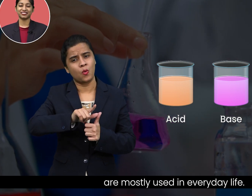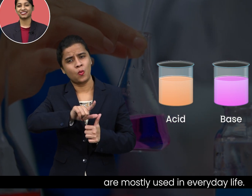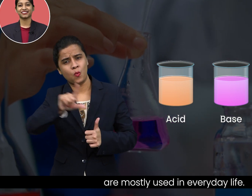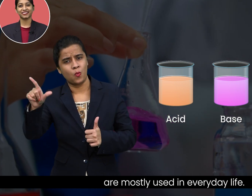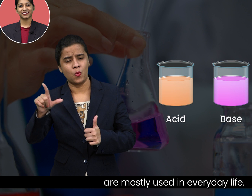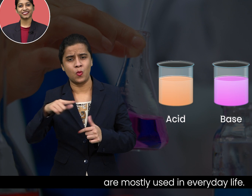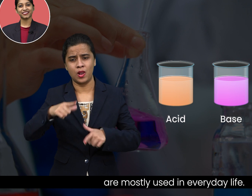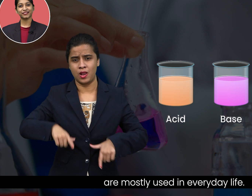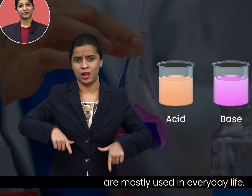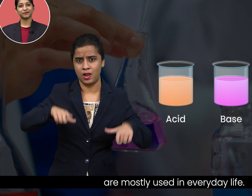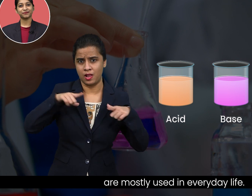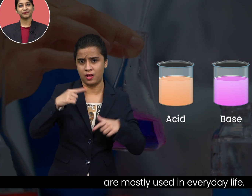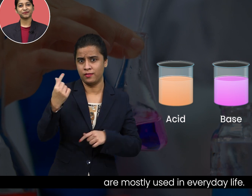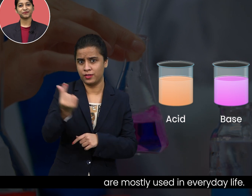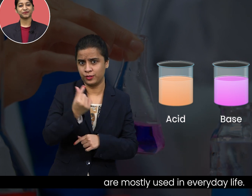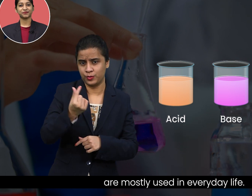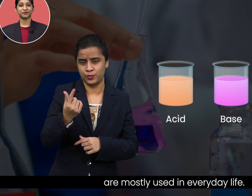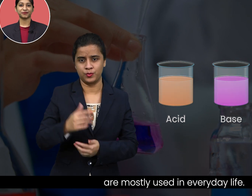life.